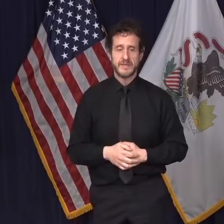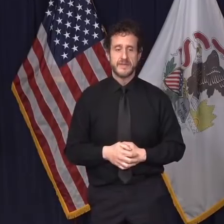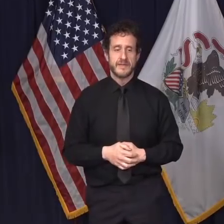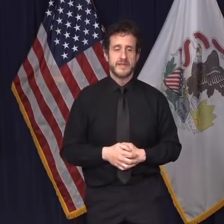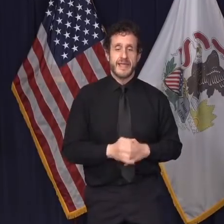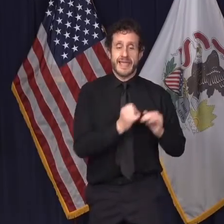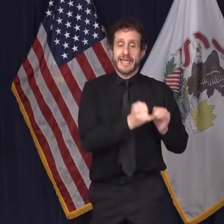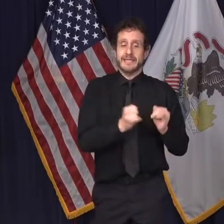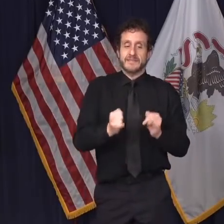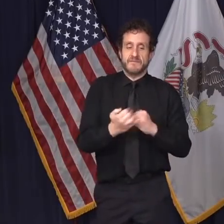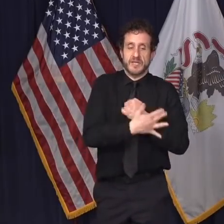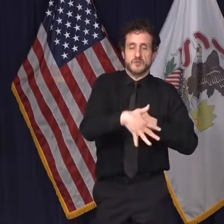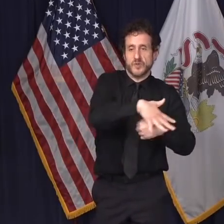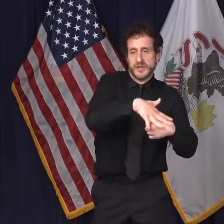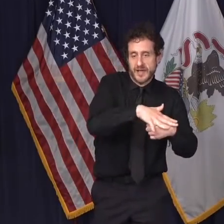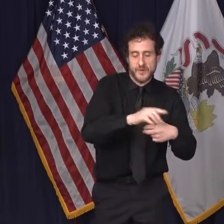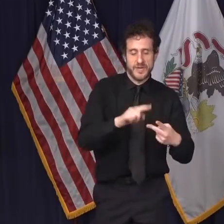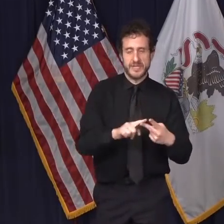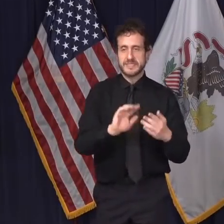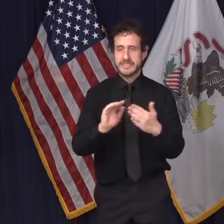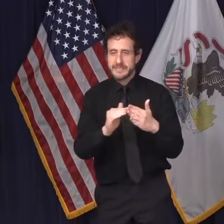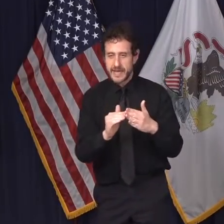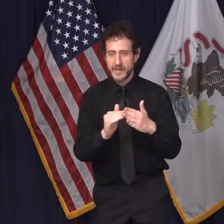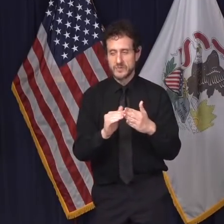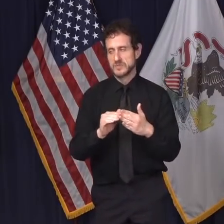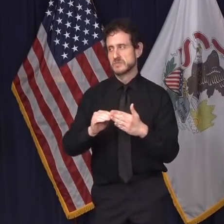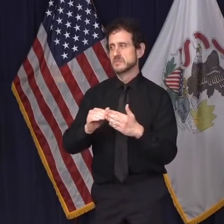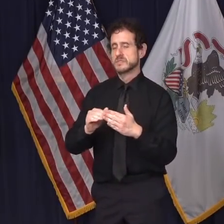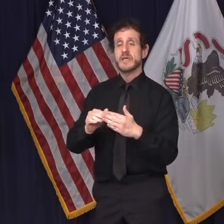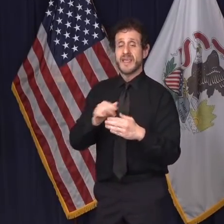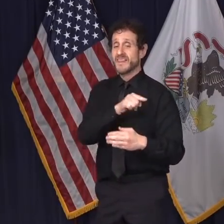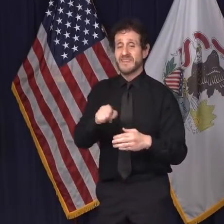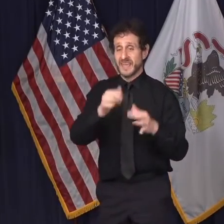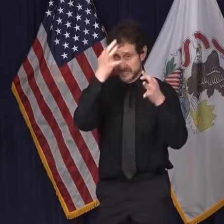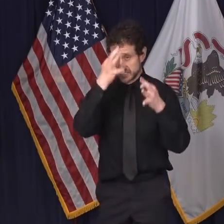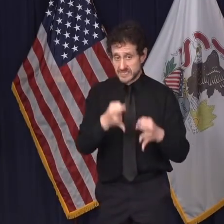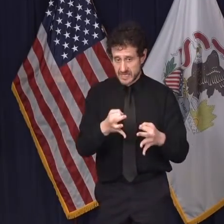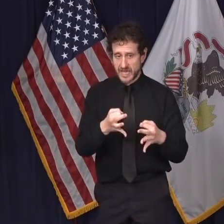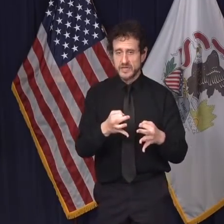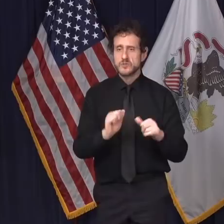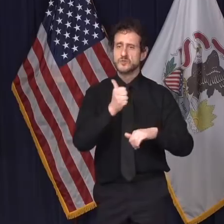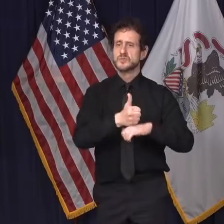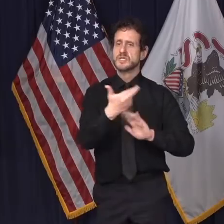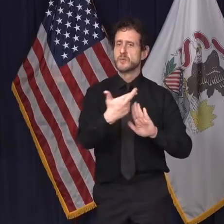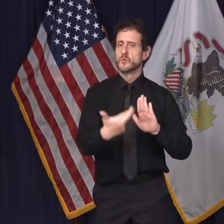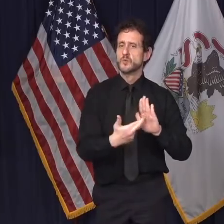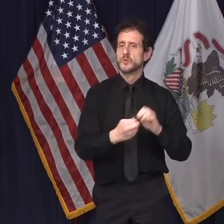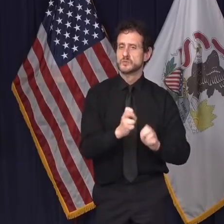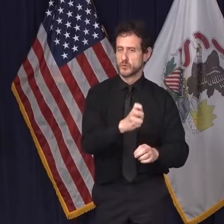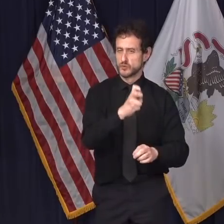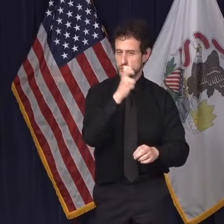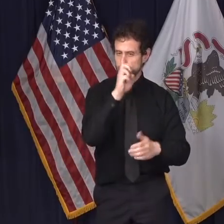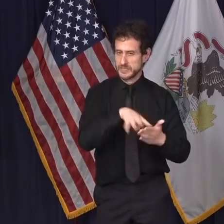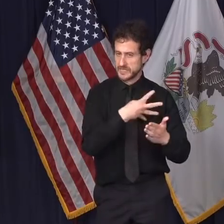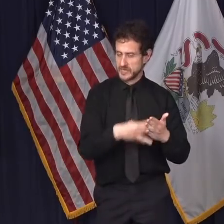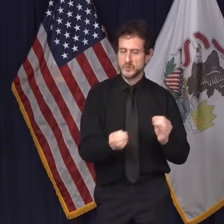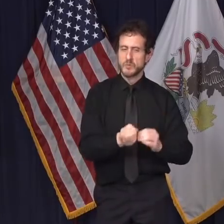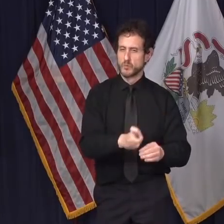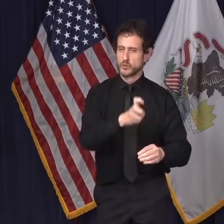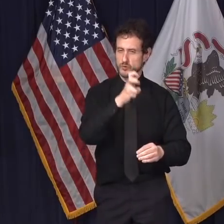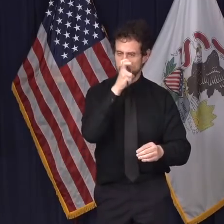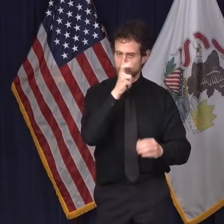townships, counties, municipalities can choose to operate on a stricter schedule and with